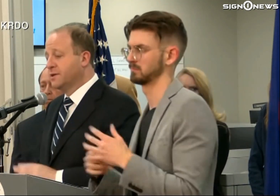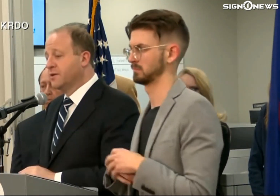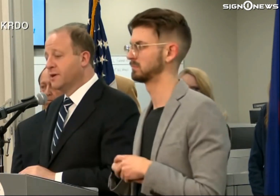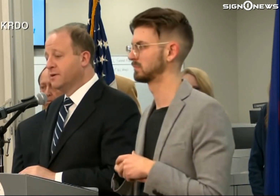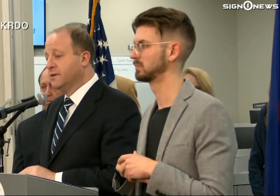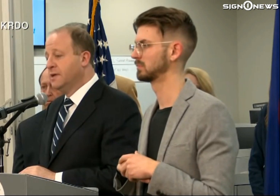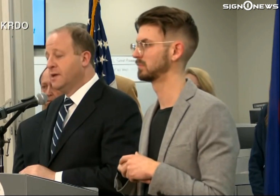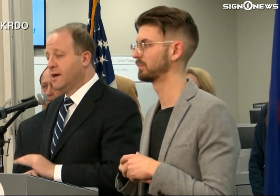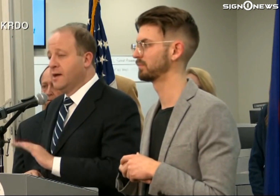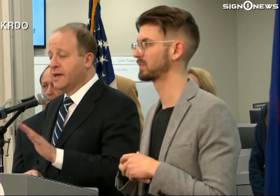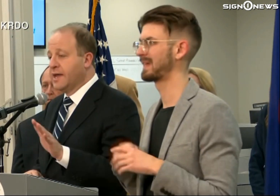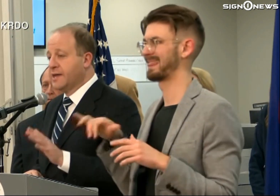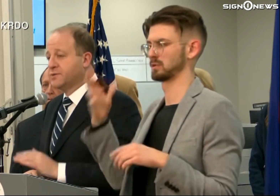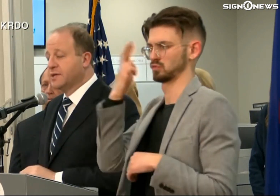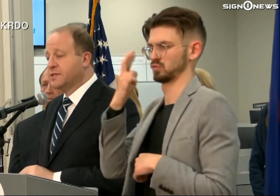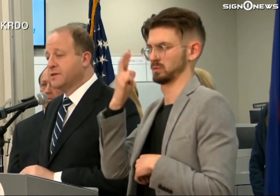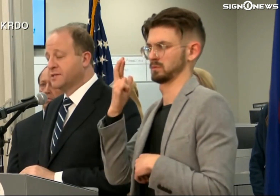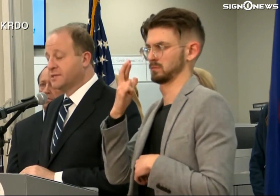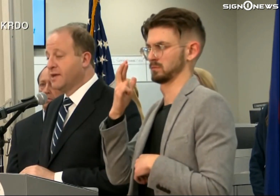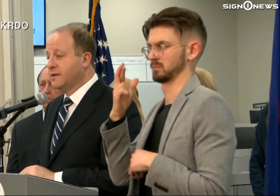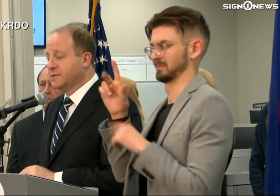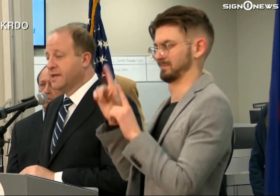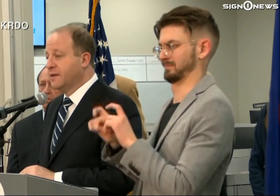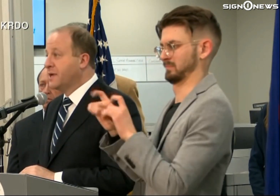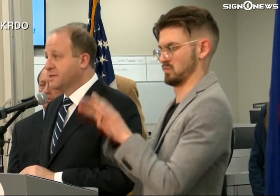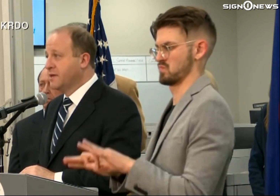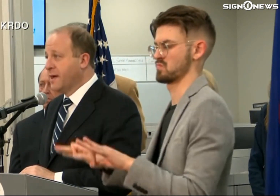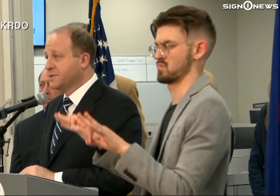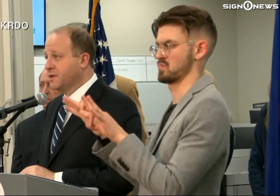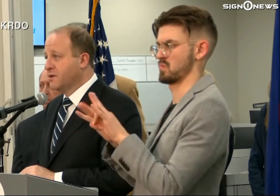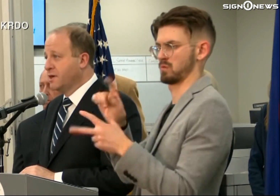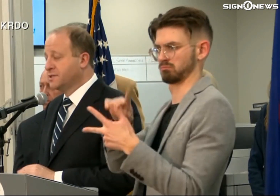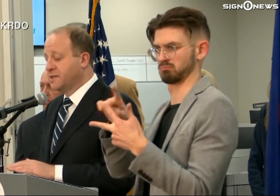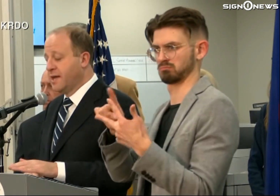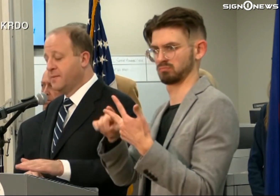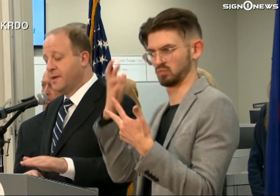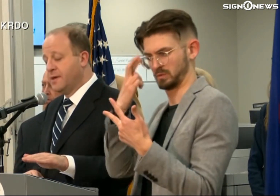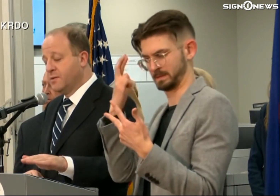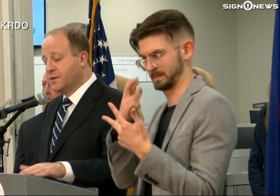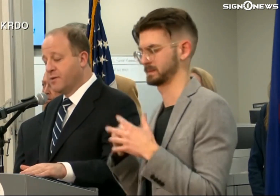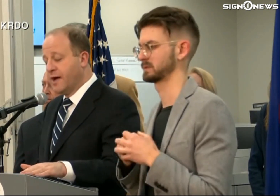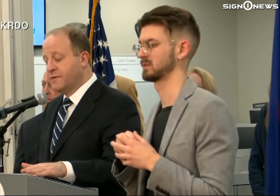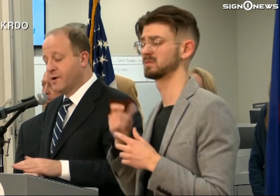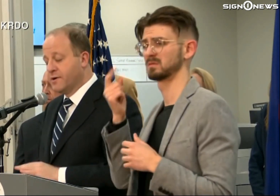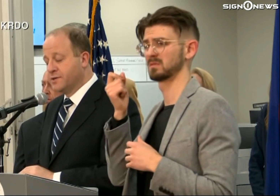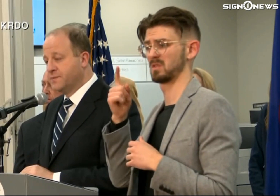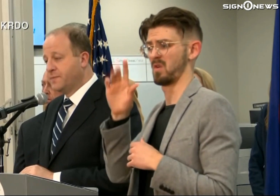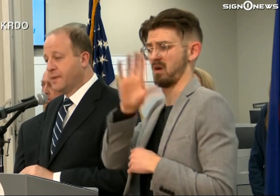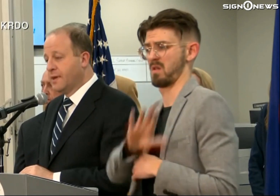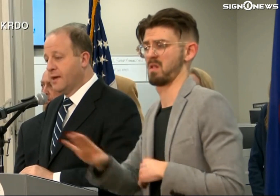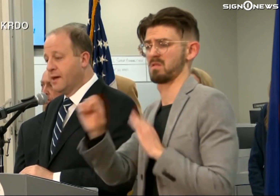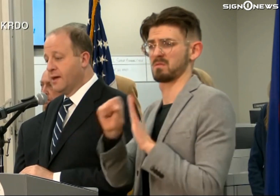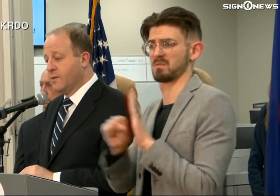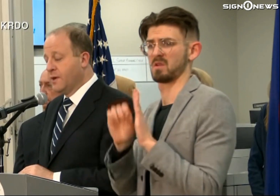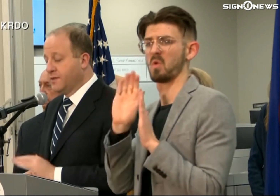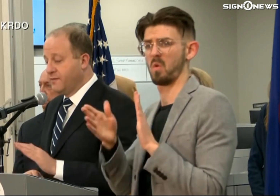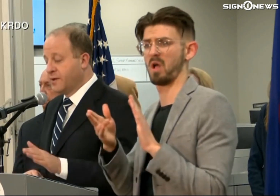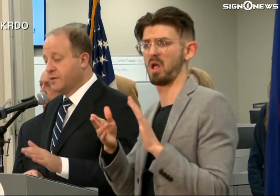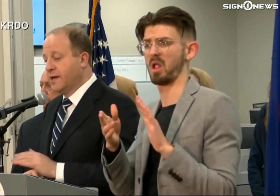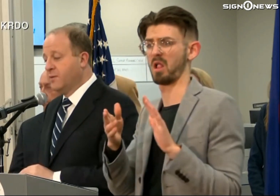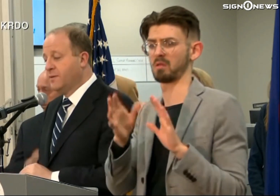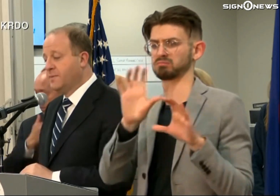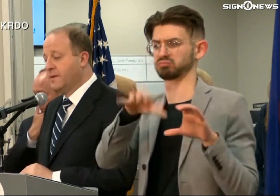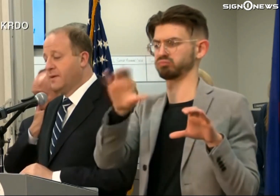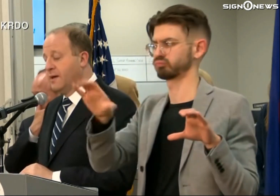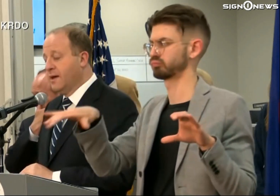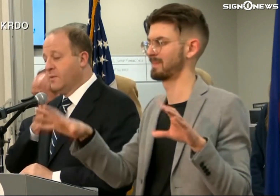is absolutely critical, again, as we continue to scale up testing capacity across the state with the private partners, with